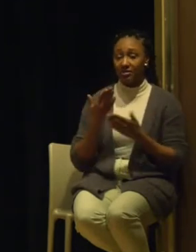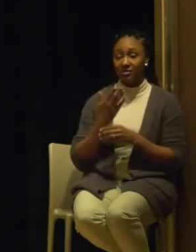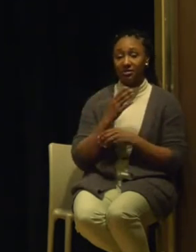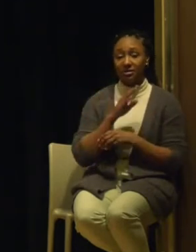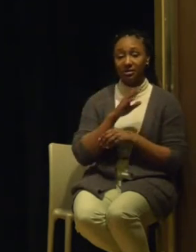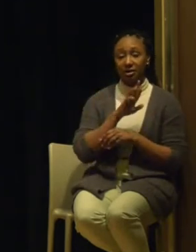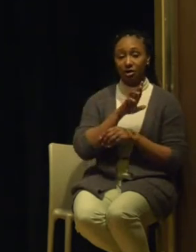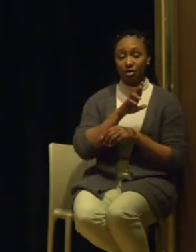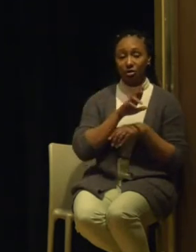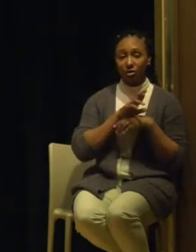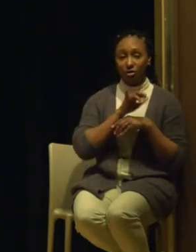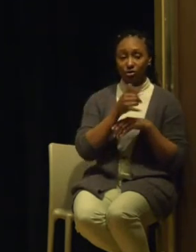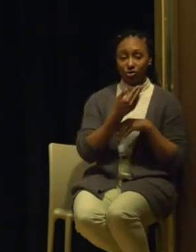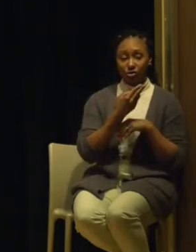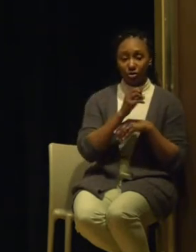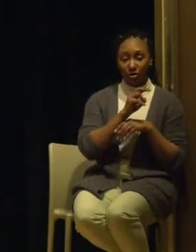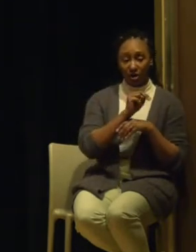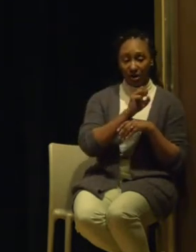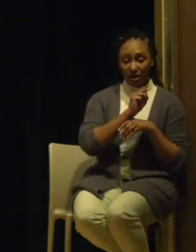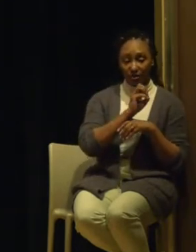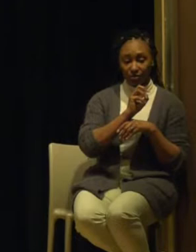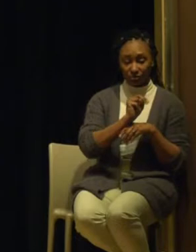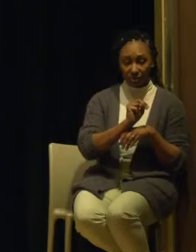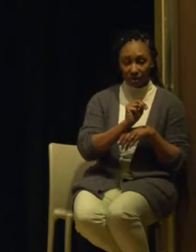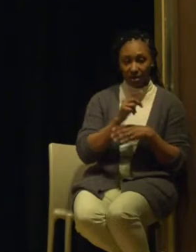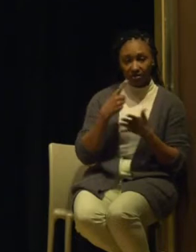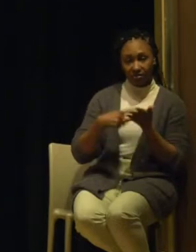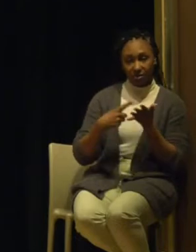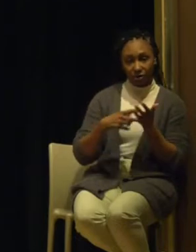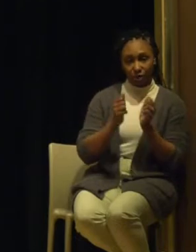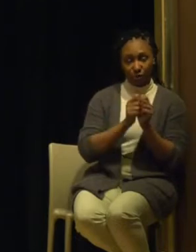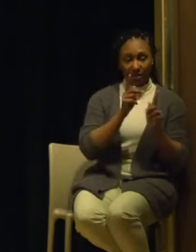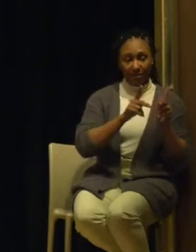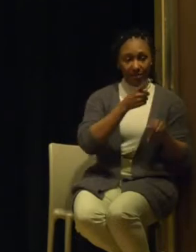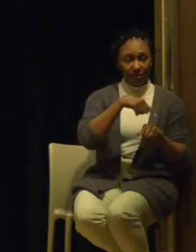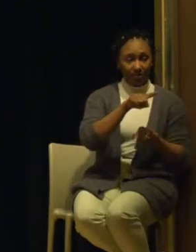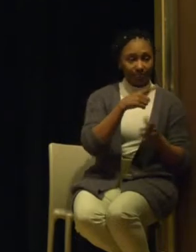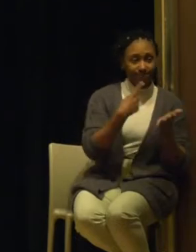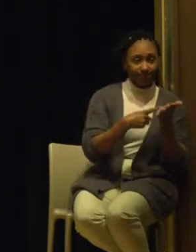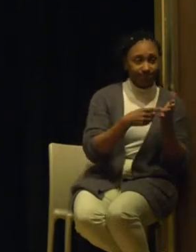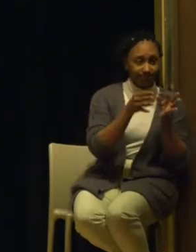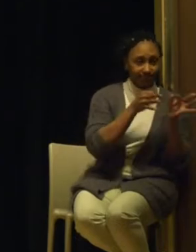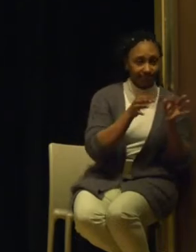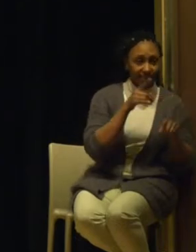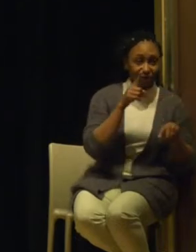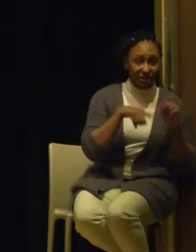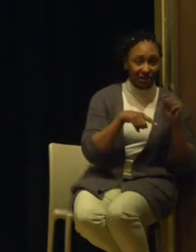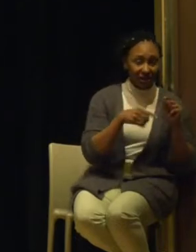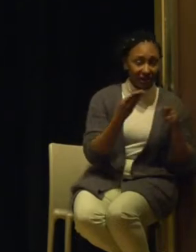me out of the room, talked to the people who looked upset, and told them, don't worry, she can't fire you.